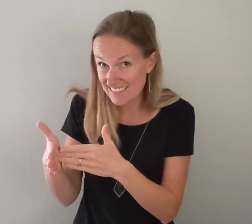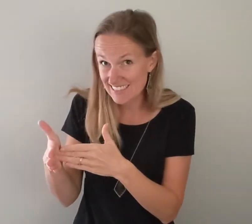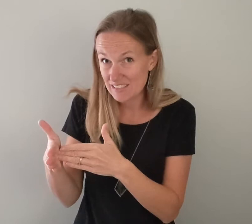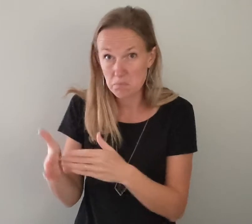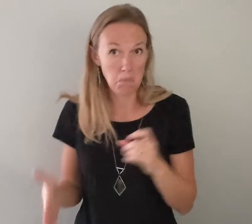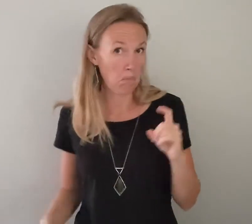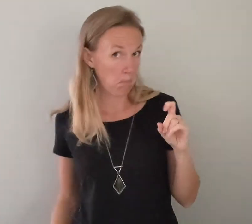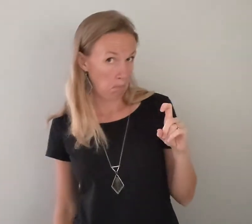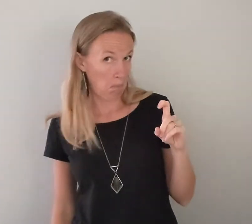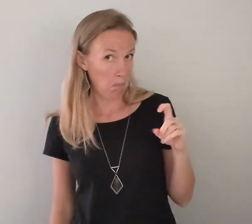against?